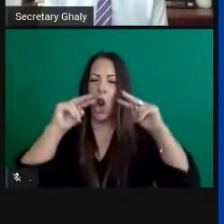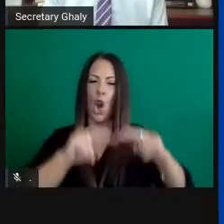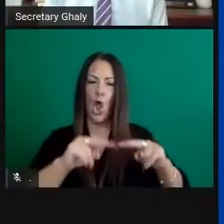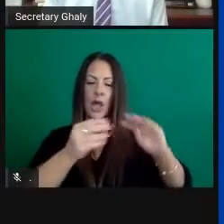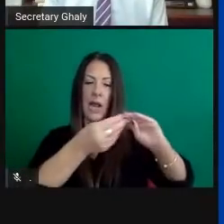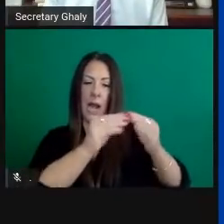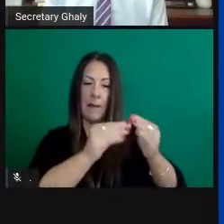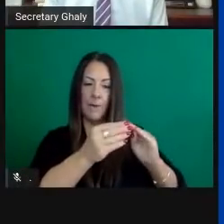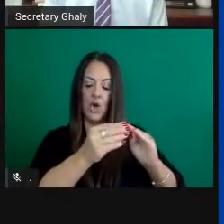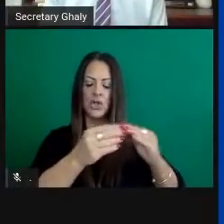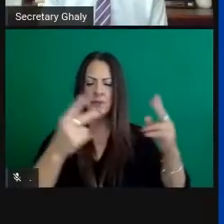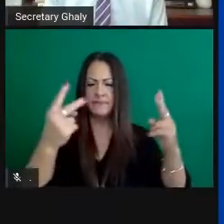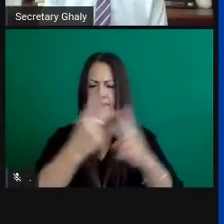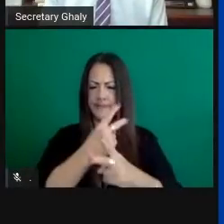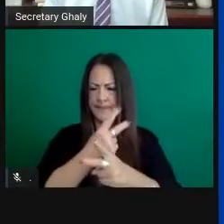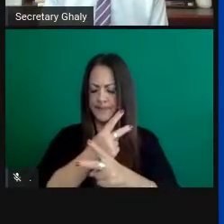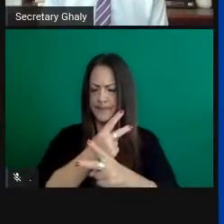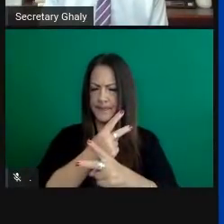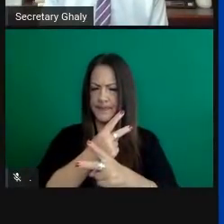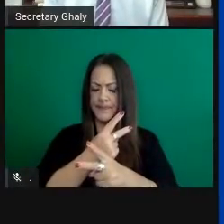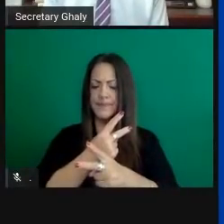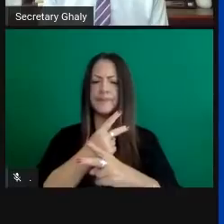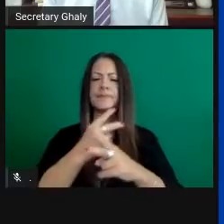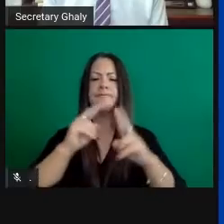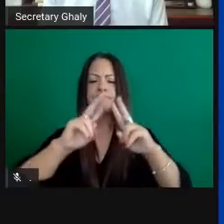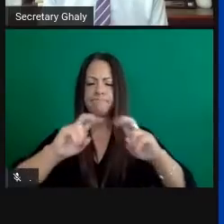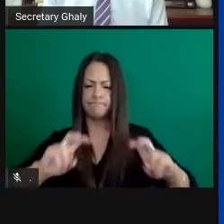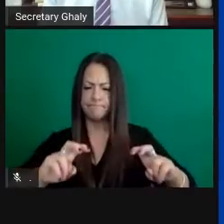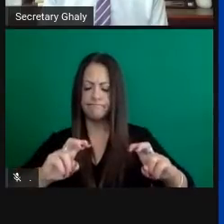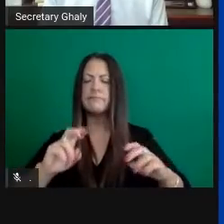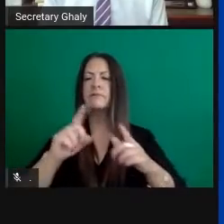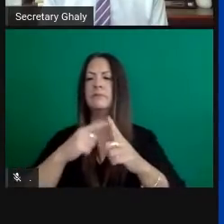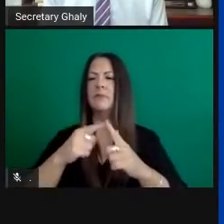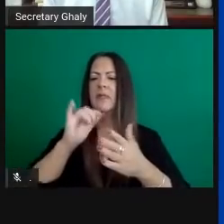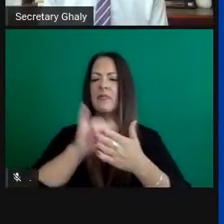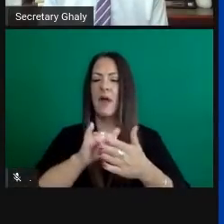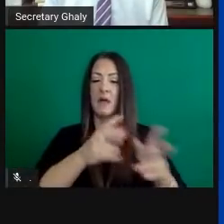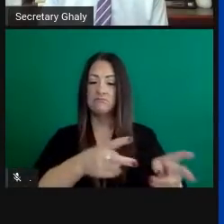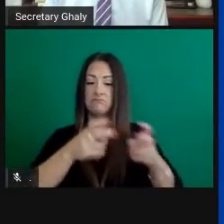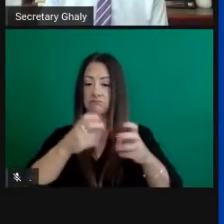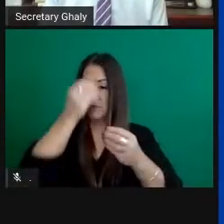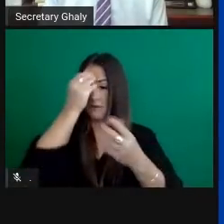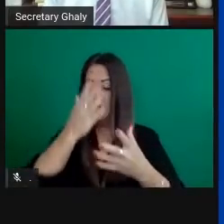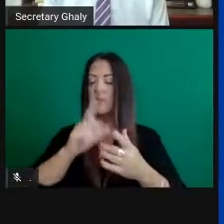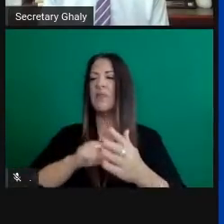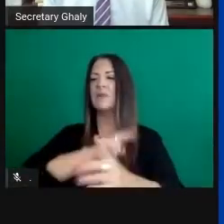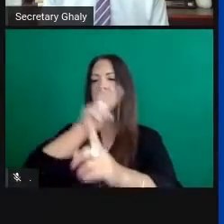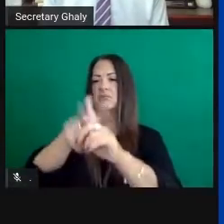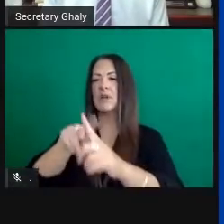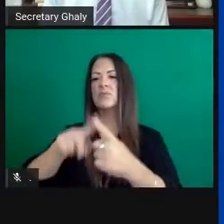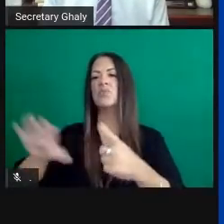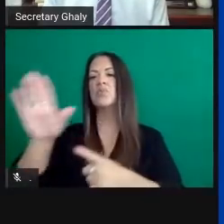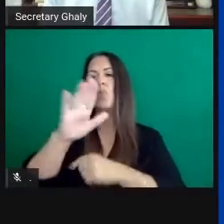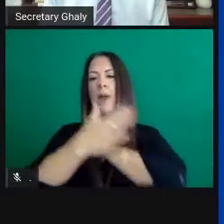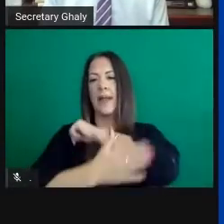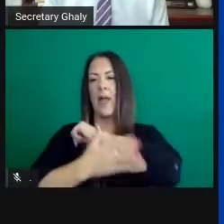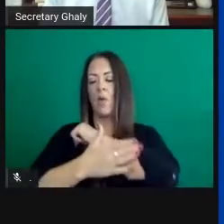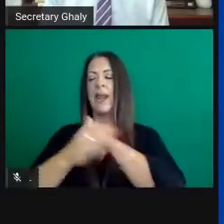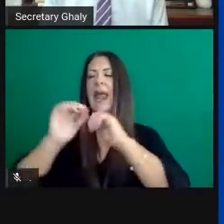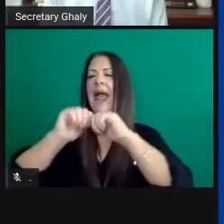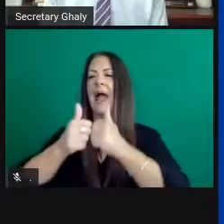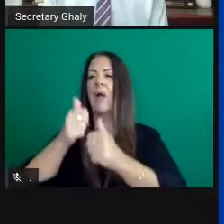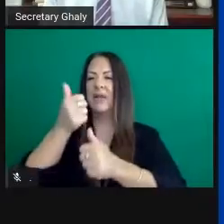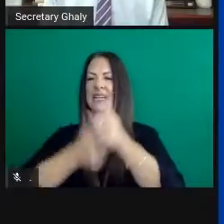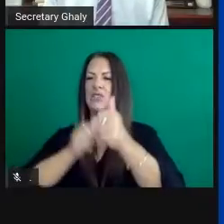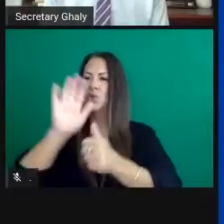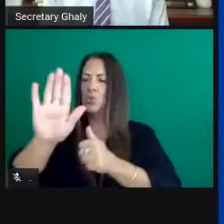on occasionally tighten restrictions on our activities. Every county is assigned a tier. We share that